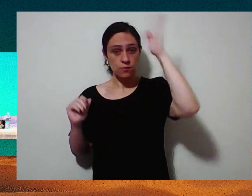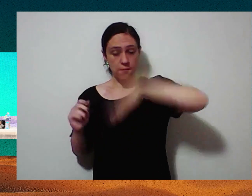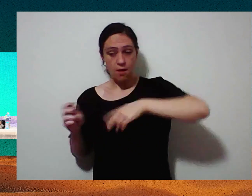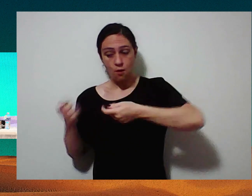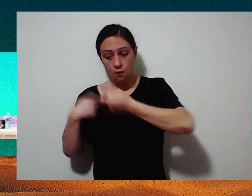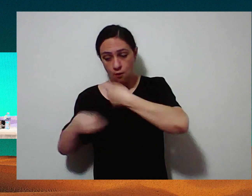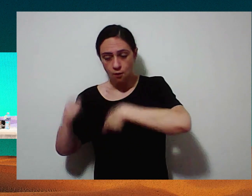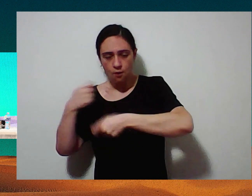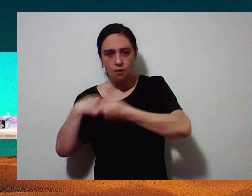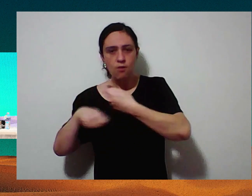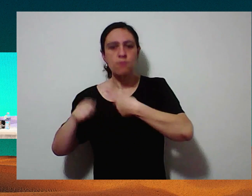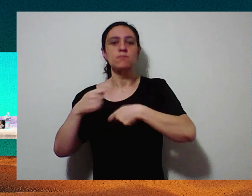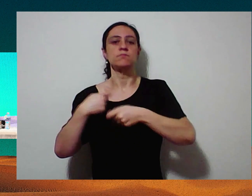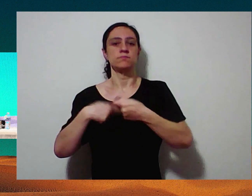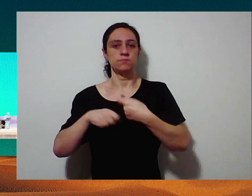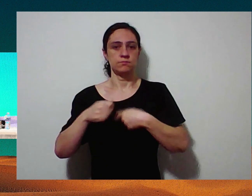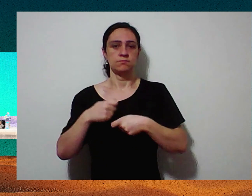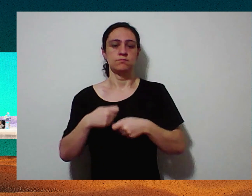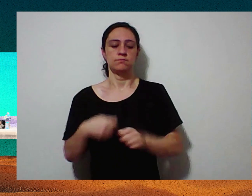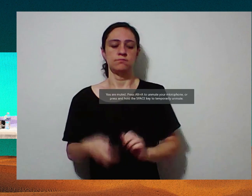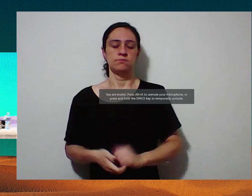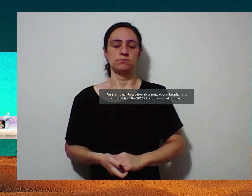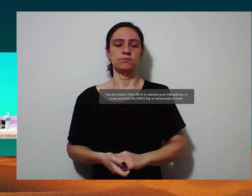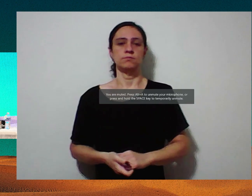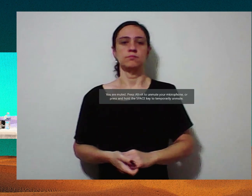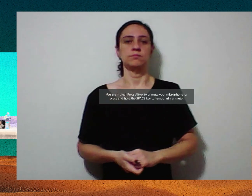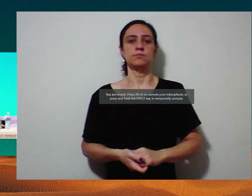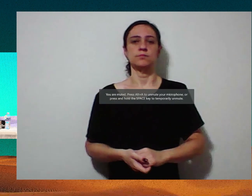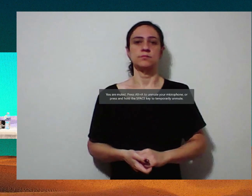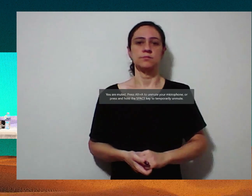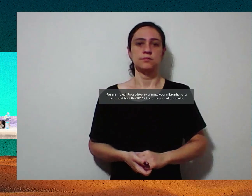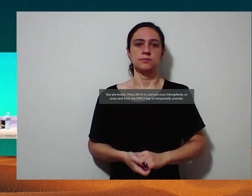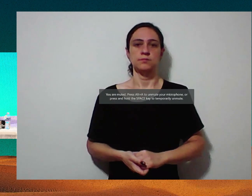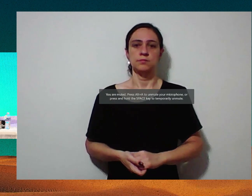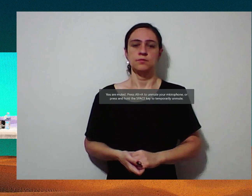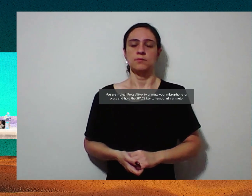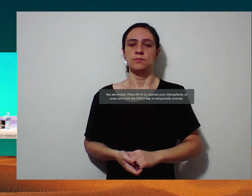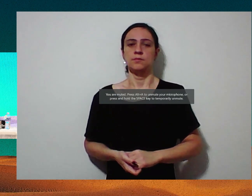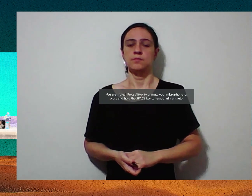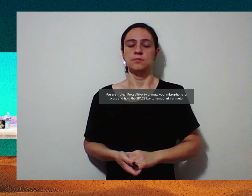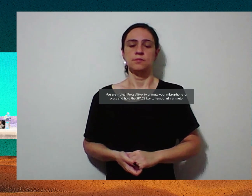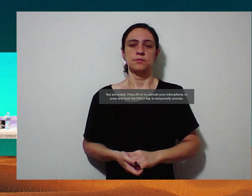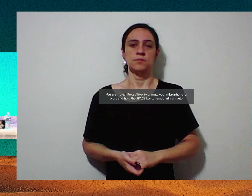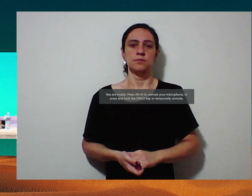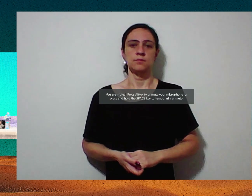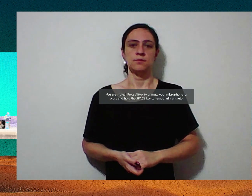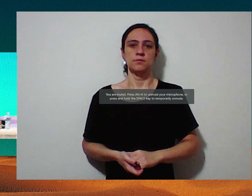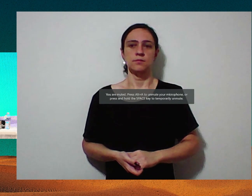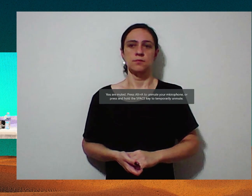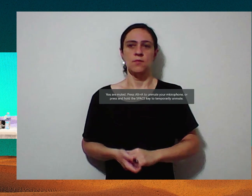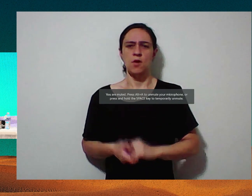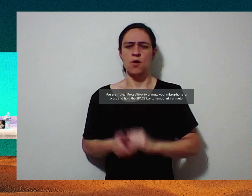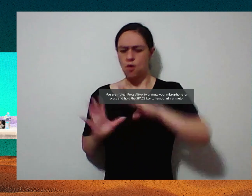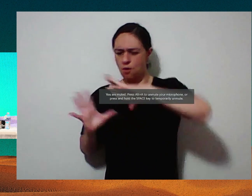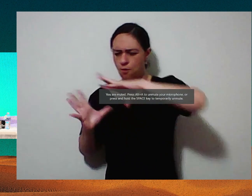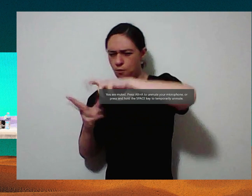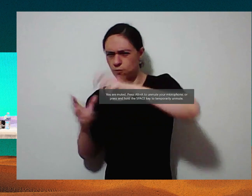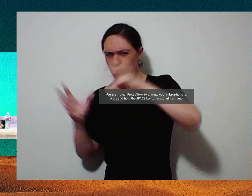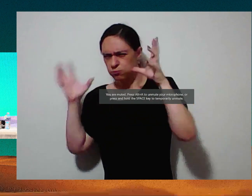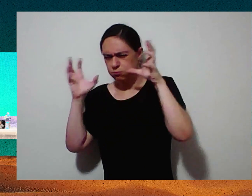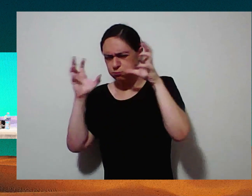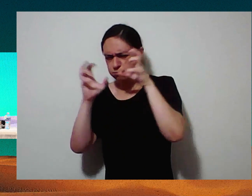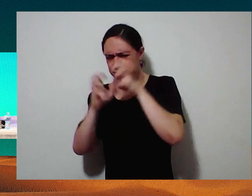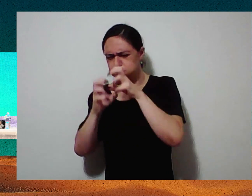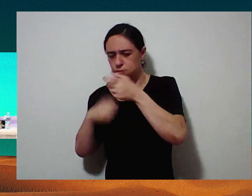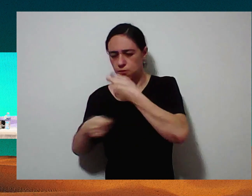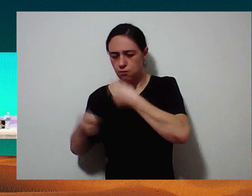you have these principalities controlling the country. Eles dominam They esse mundo tenebroso. rule this darkness. Mas como é que wickedness eles